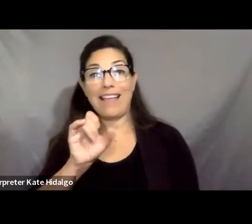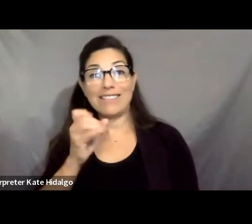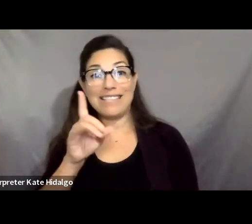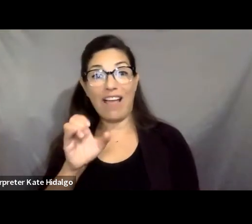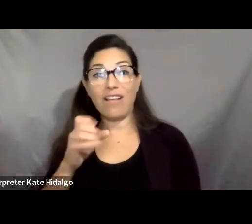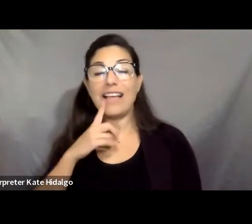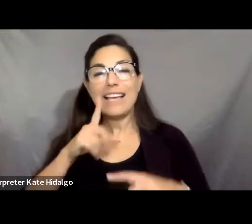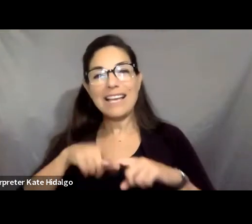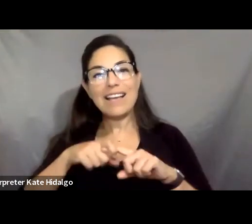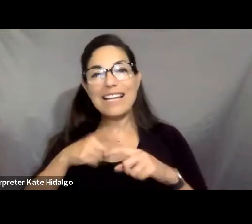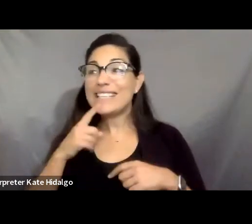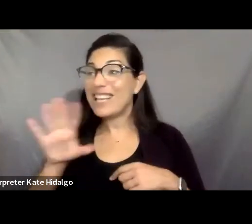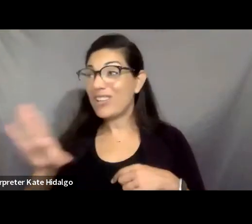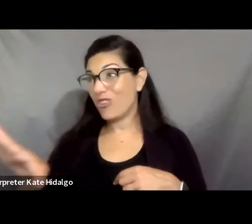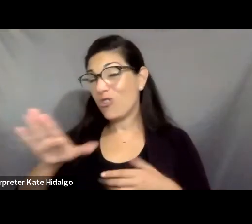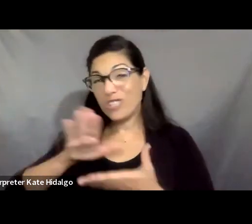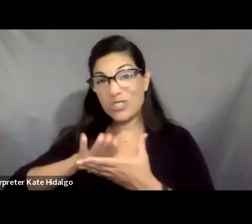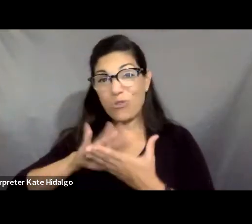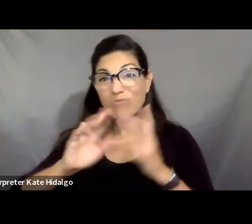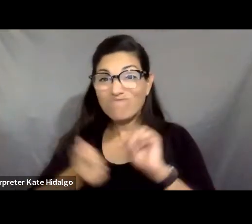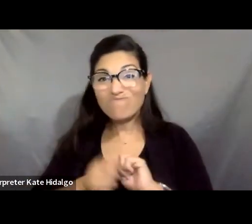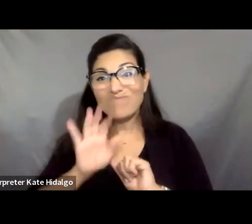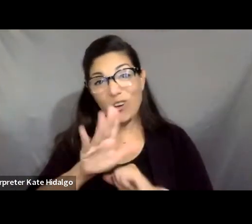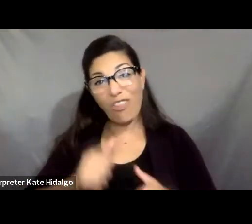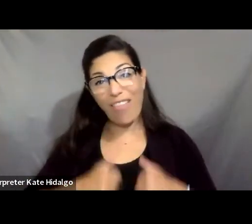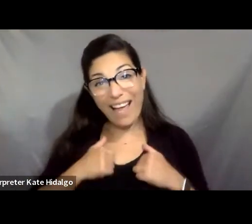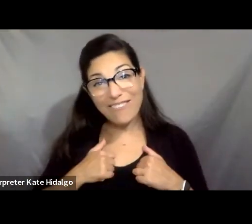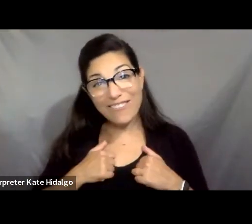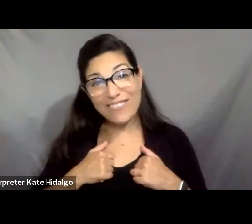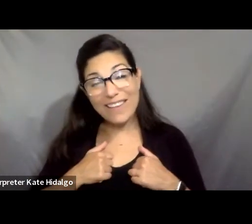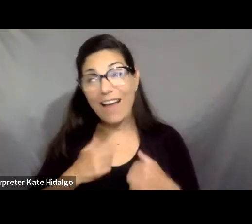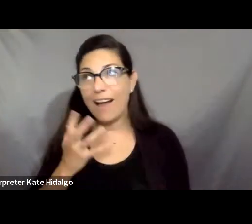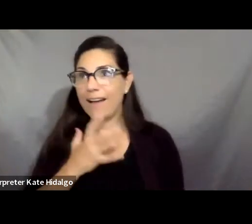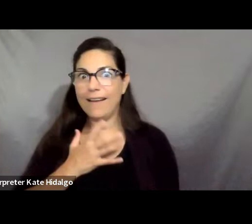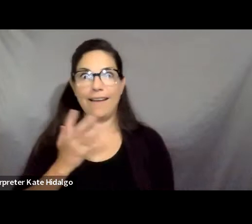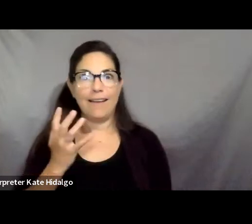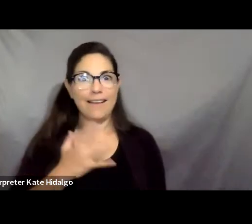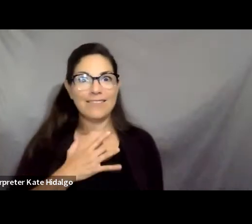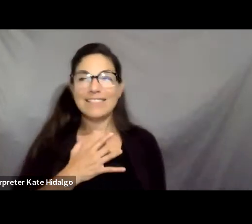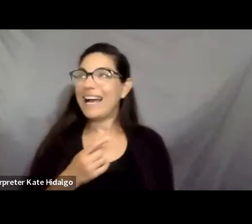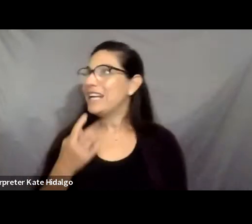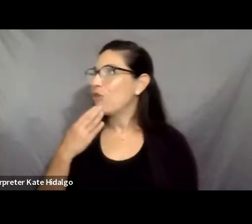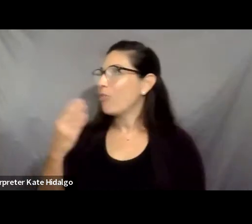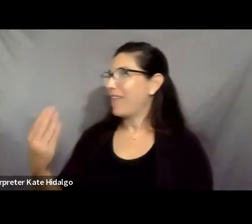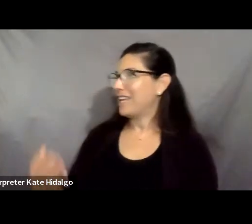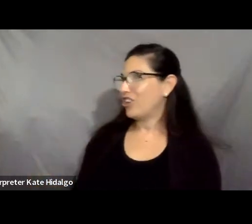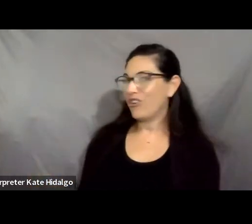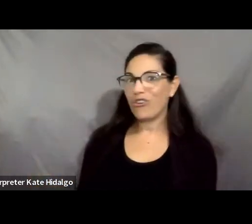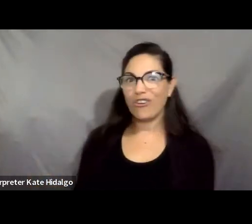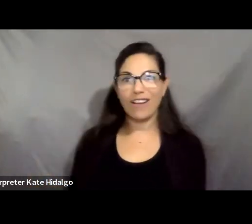said, "Your school turned her life around." Wow. And he said, "Thank you.